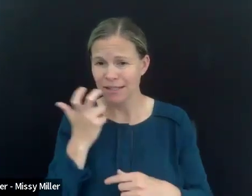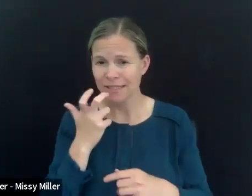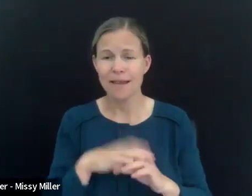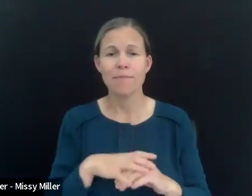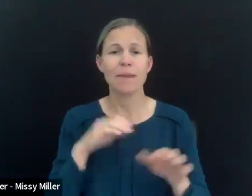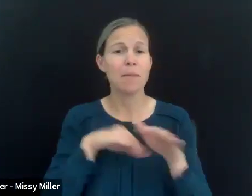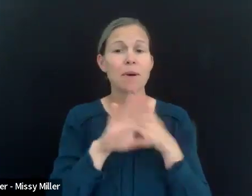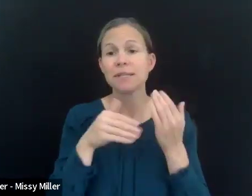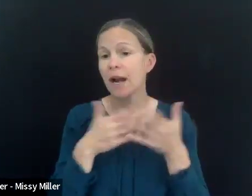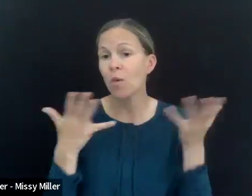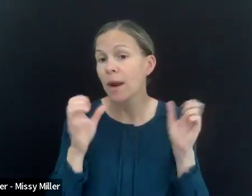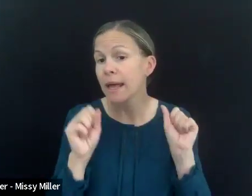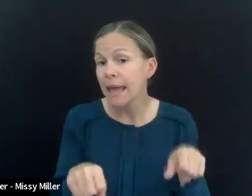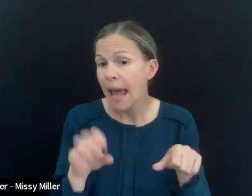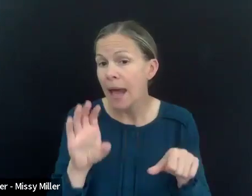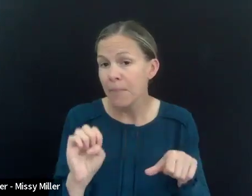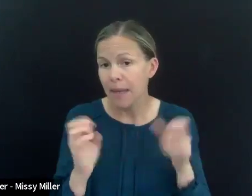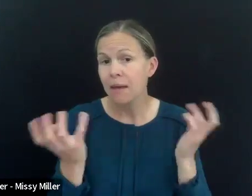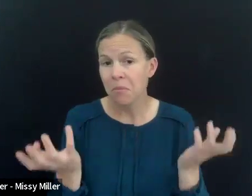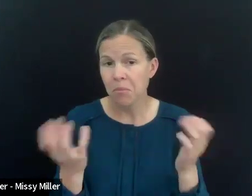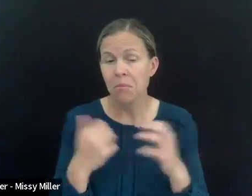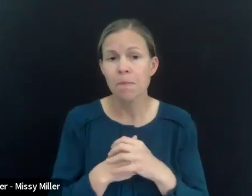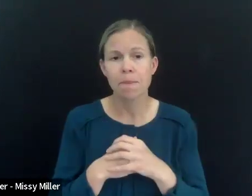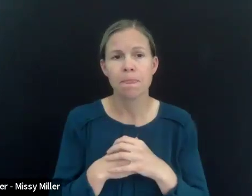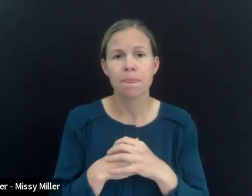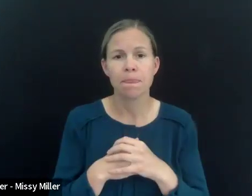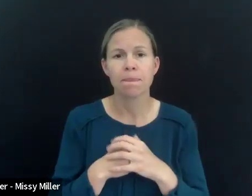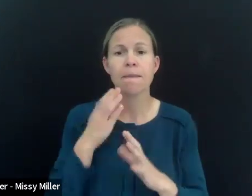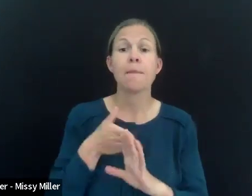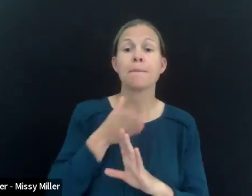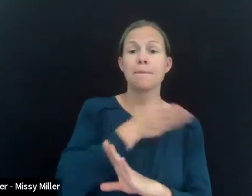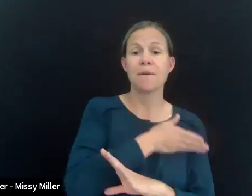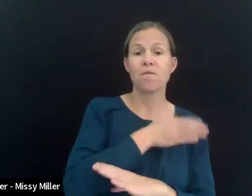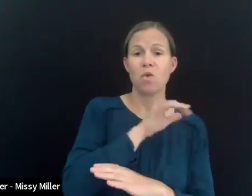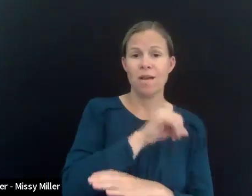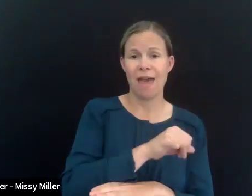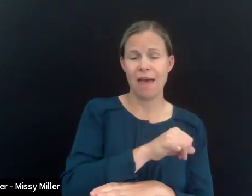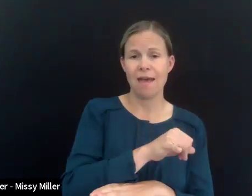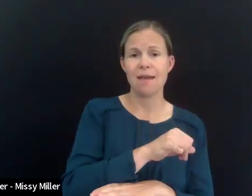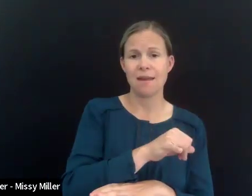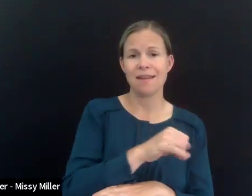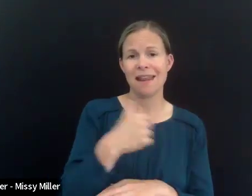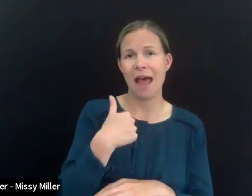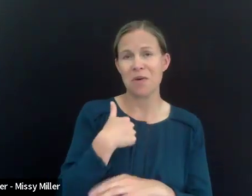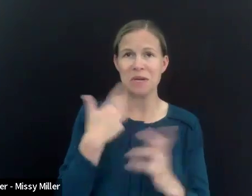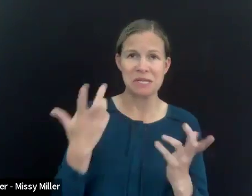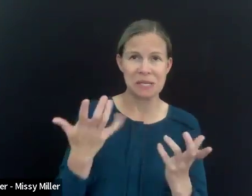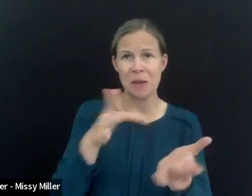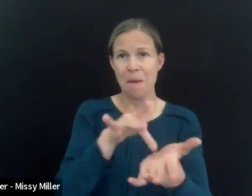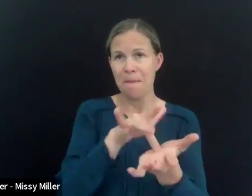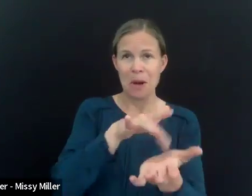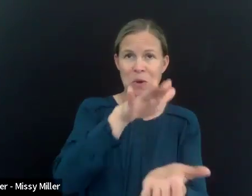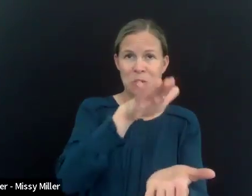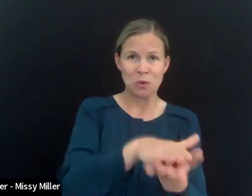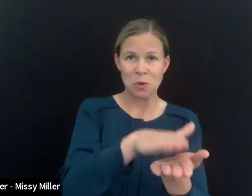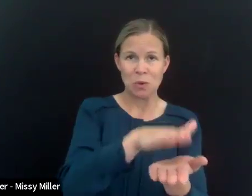can be. And previous to that, though, I call myself a medical school dropout. I thought the entry